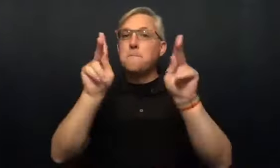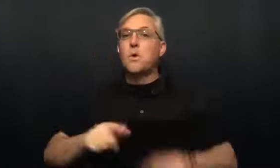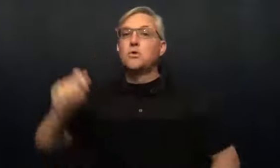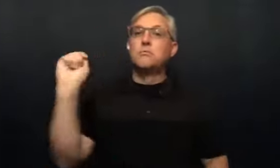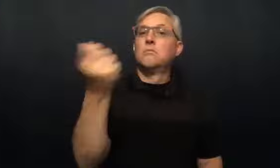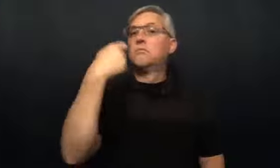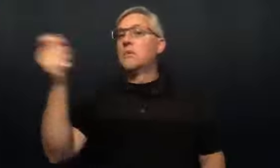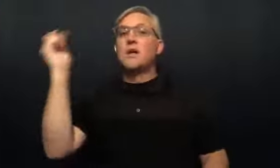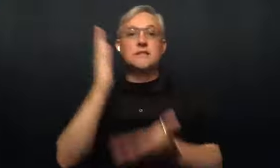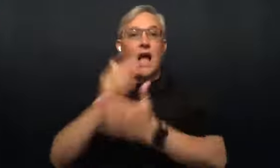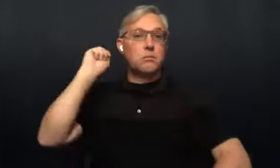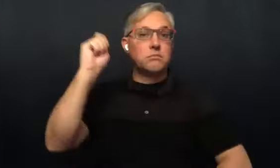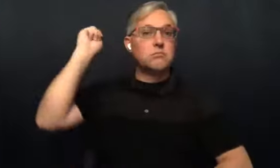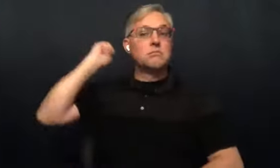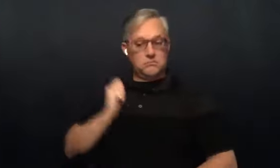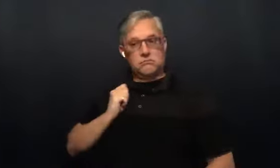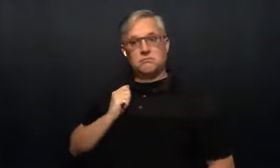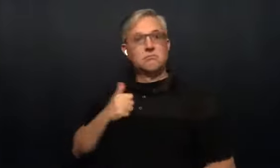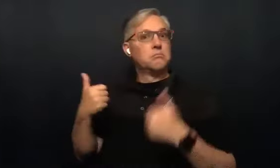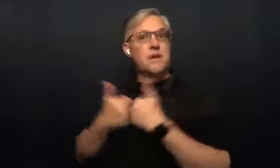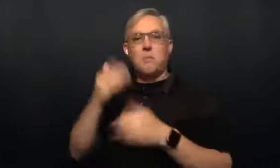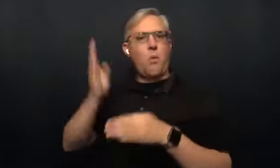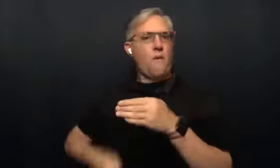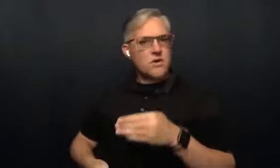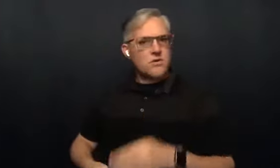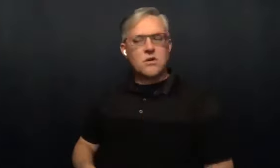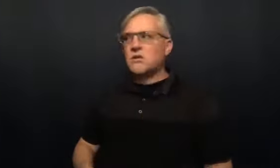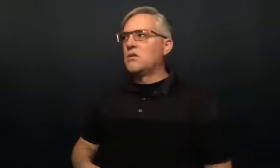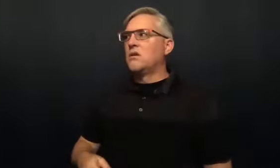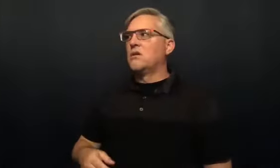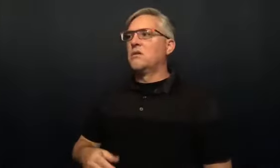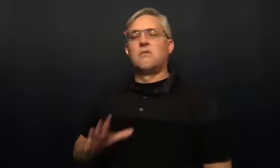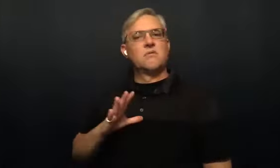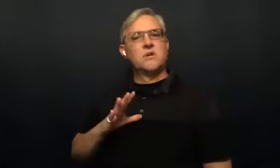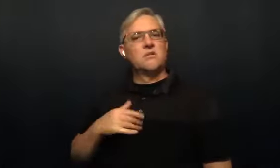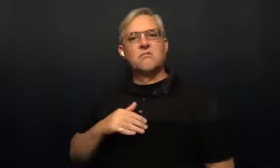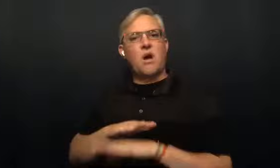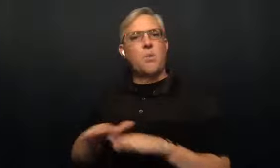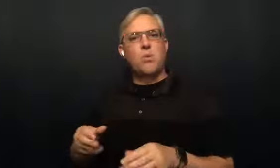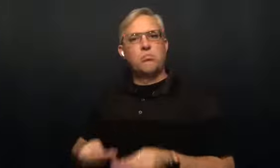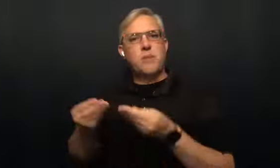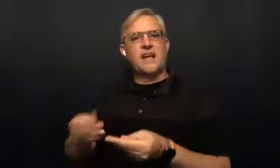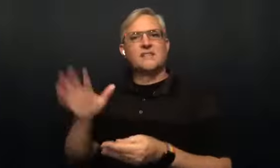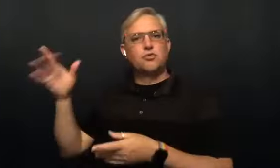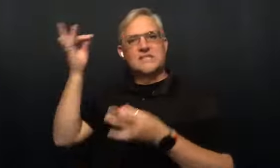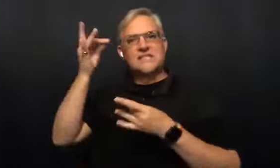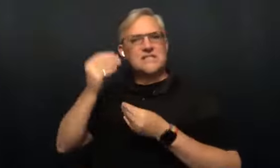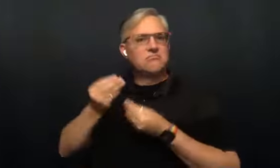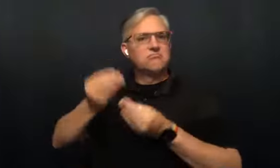was no longer going to be part of passing on the disease. And I focused on loving her. And a lot of people have said to me over the years,